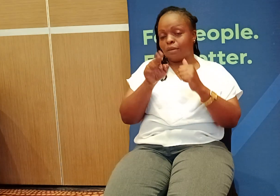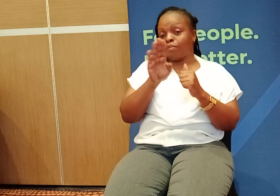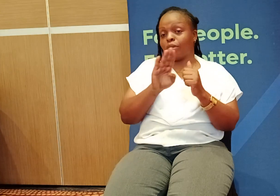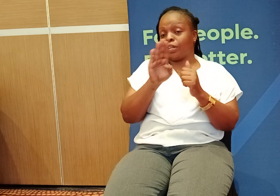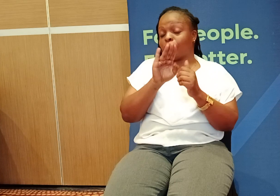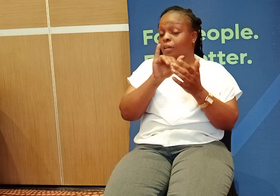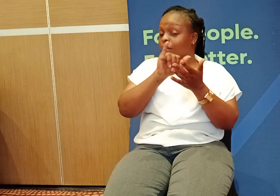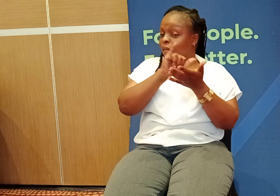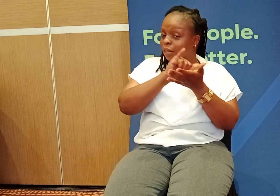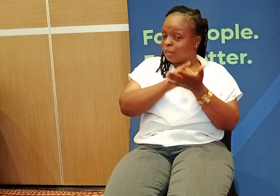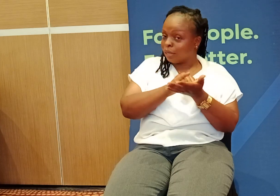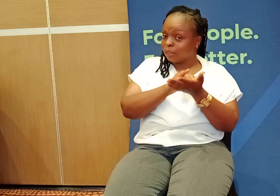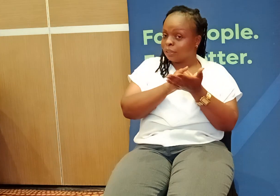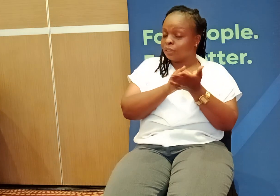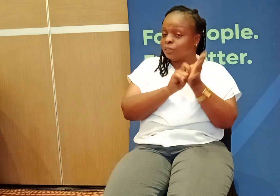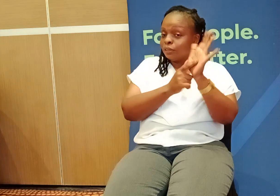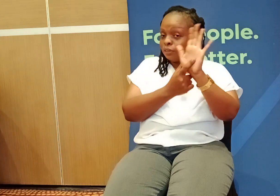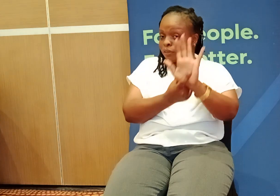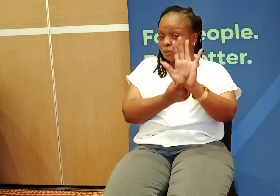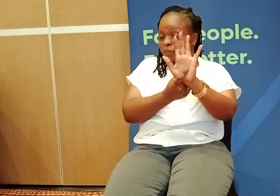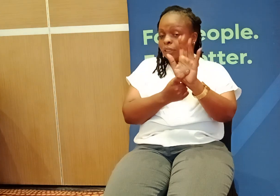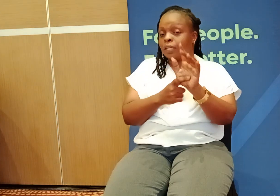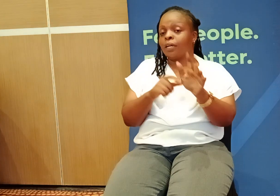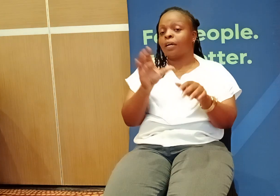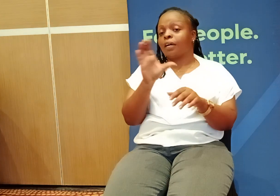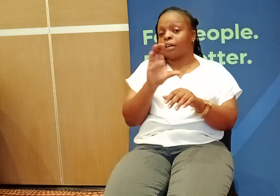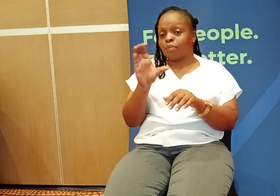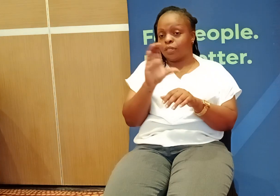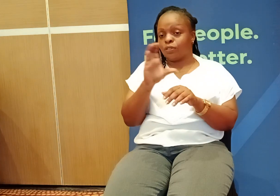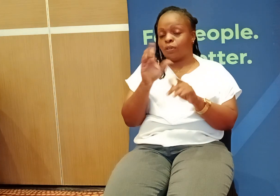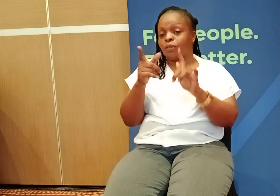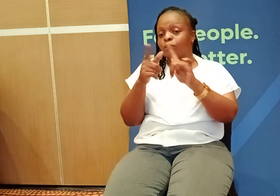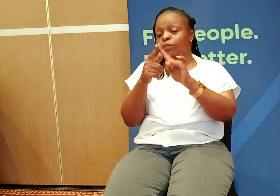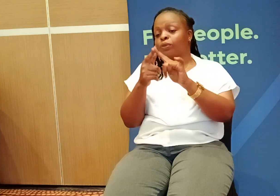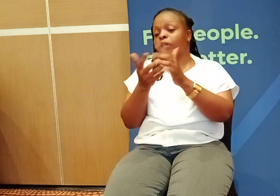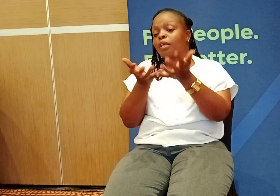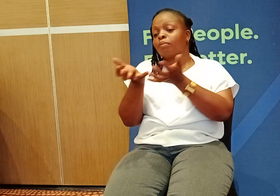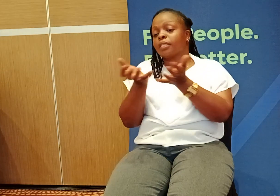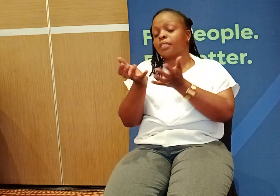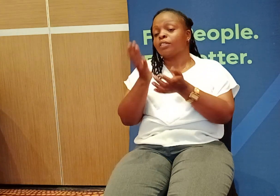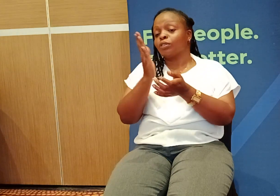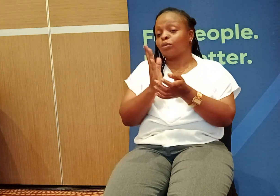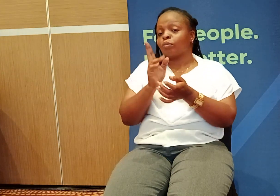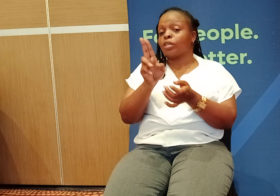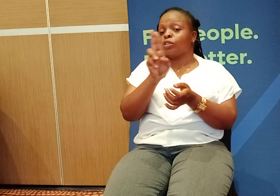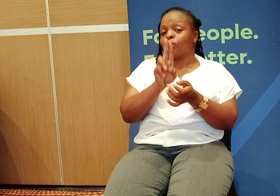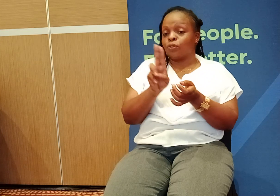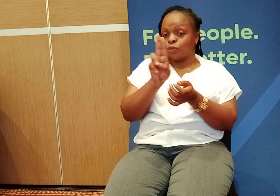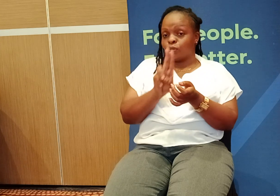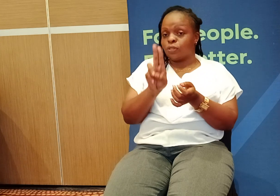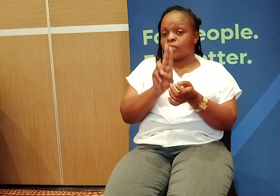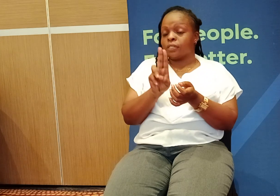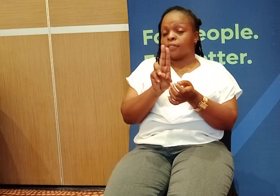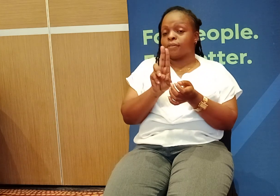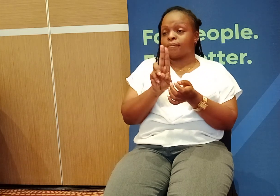basically releases capital to the business to be able to be utilized for